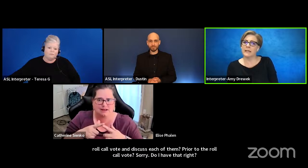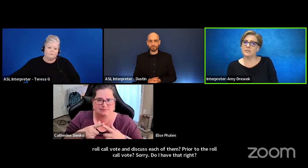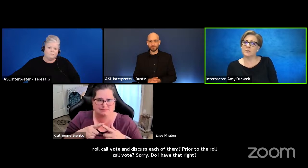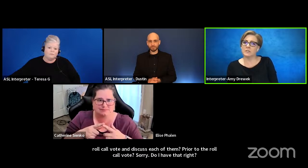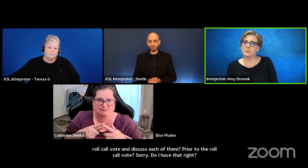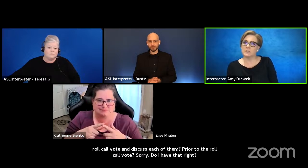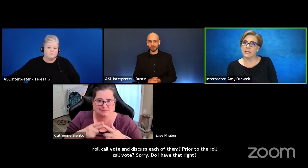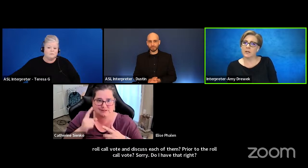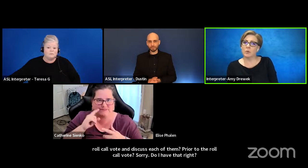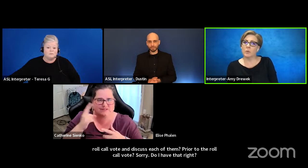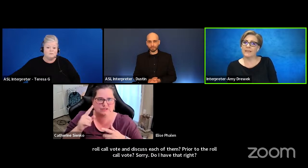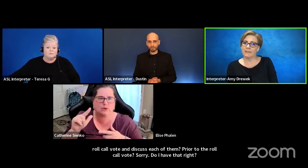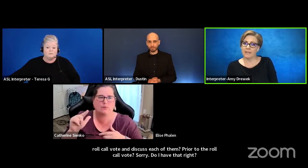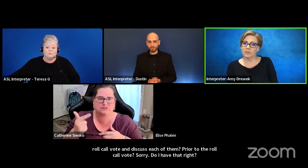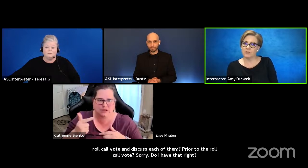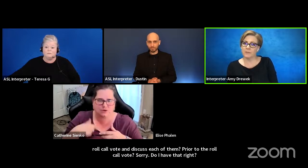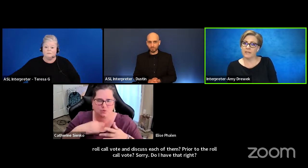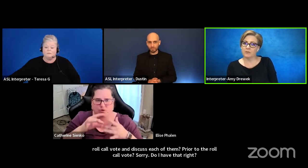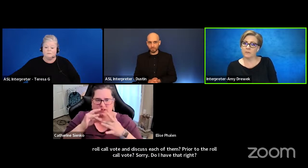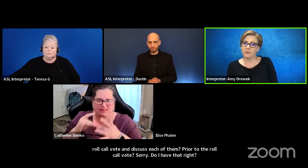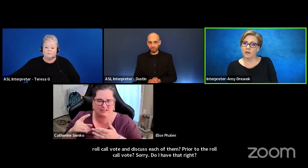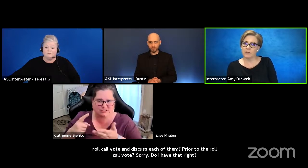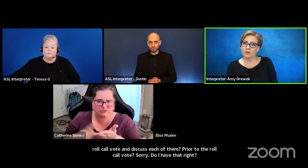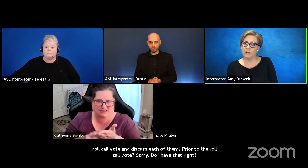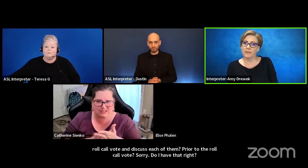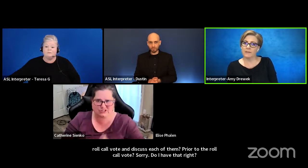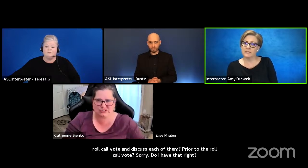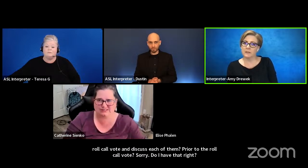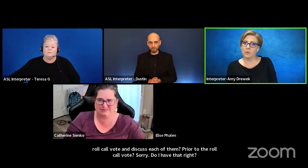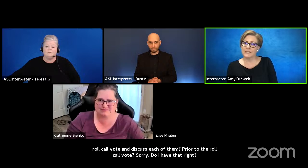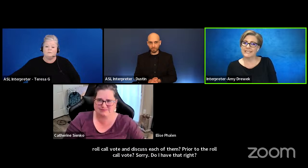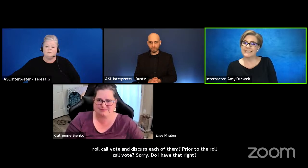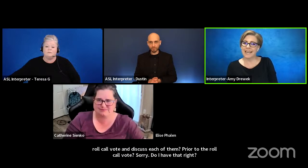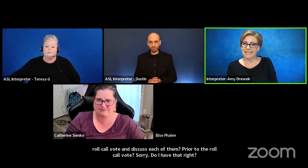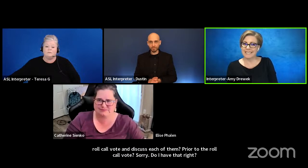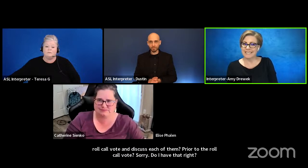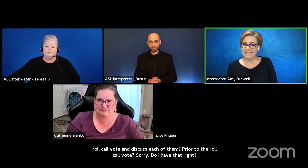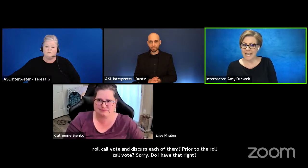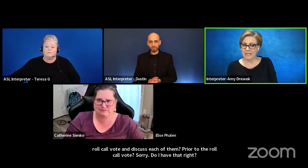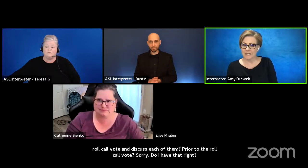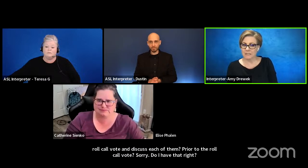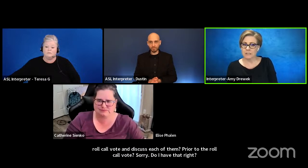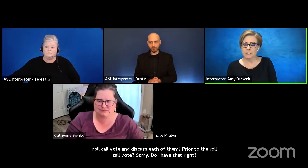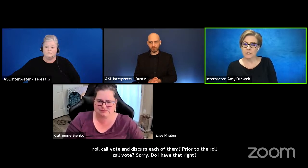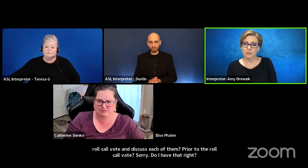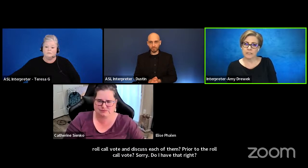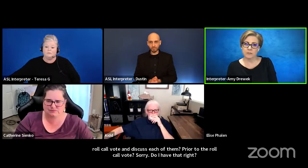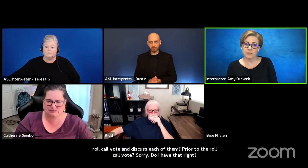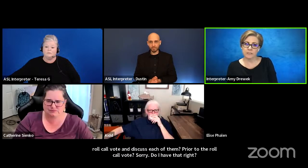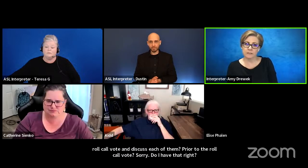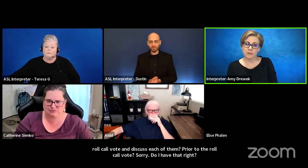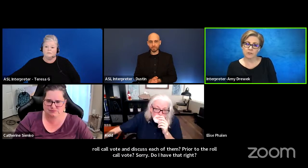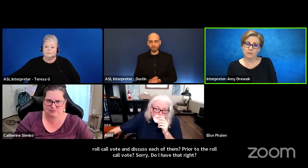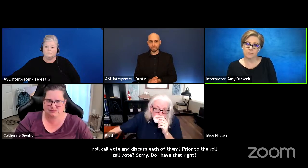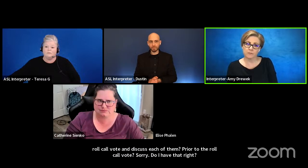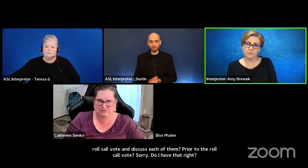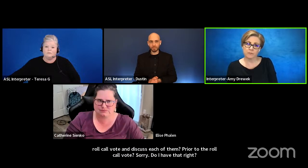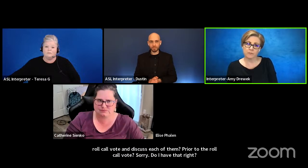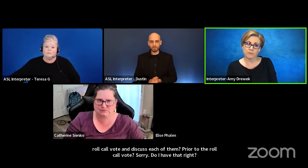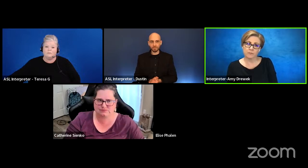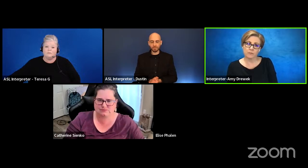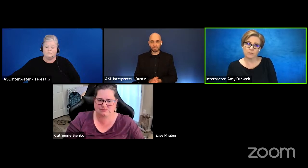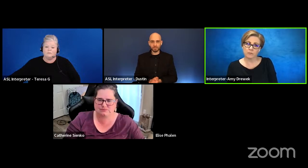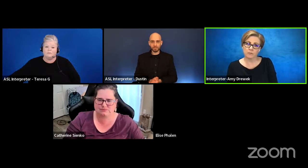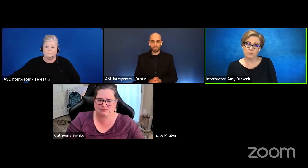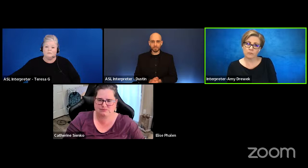robin. Each person will say who we think should be interim director, and then if someone seconds that, it could lead to a